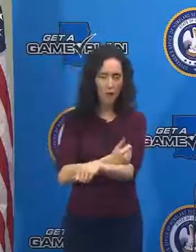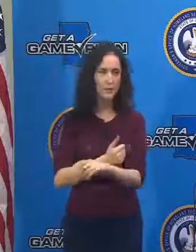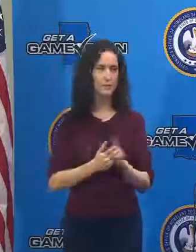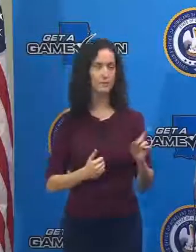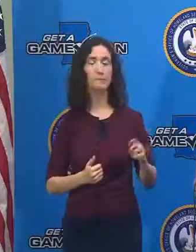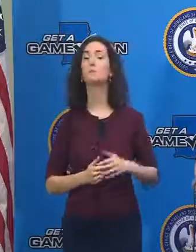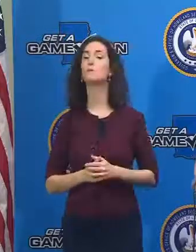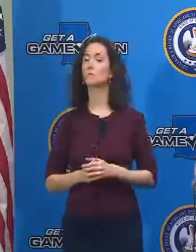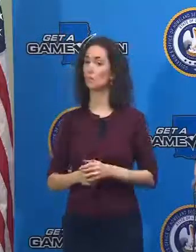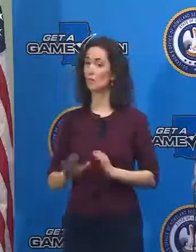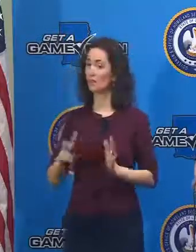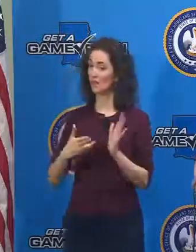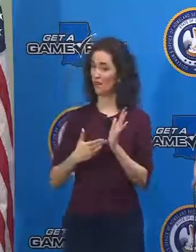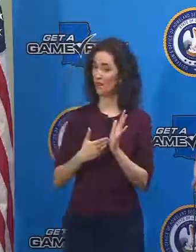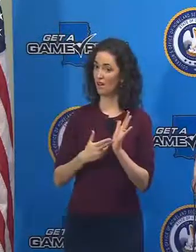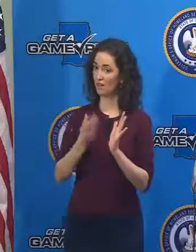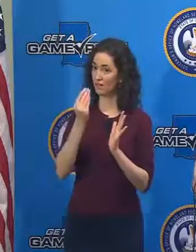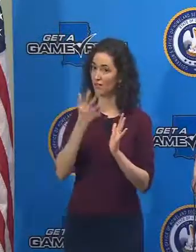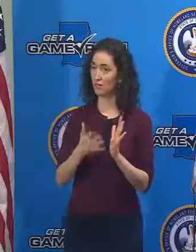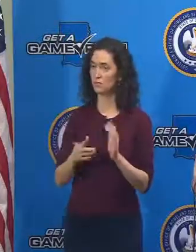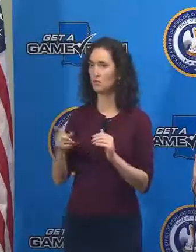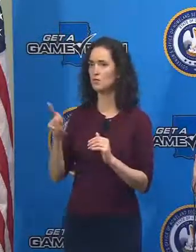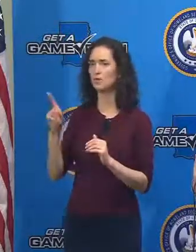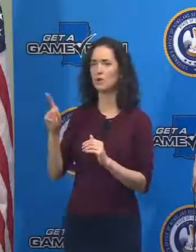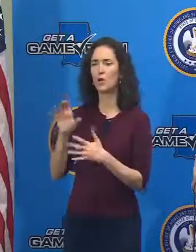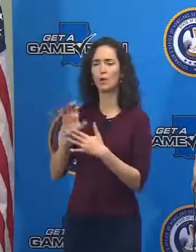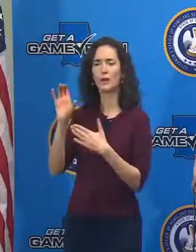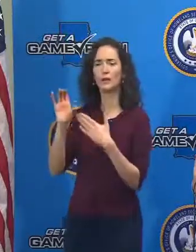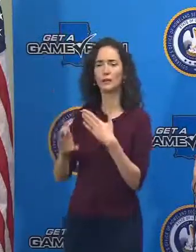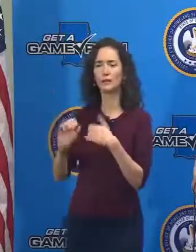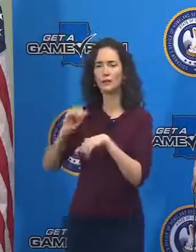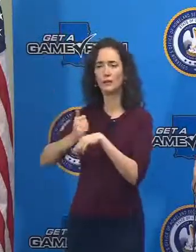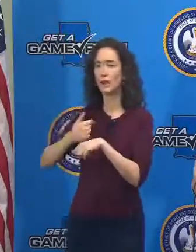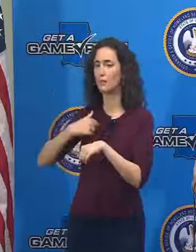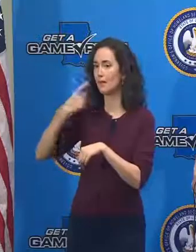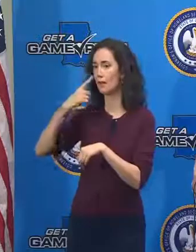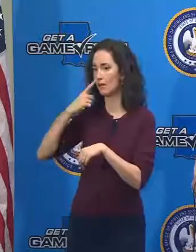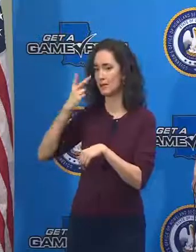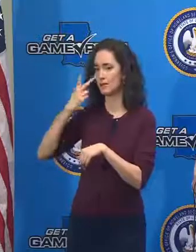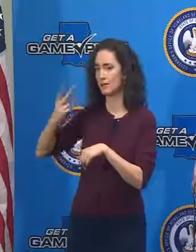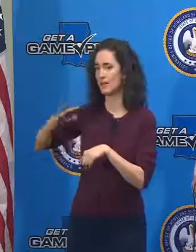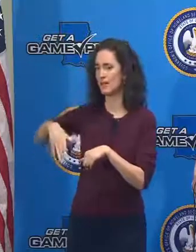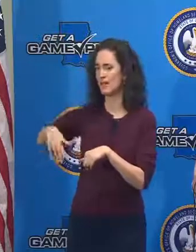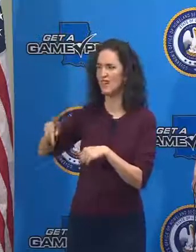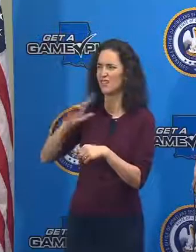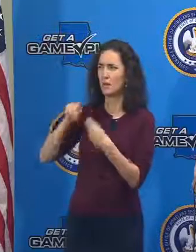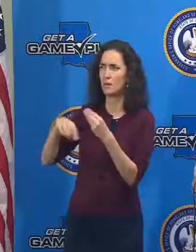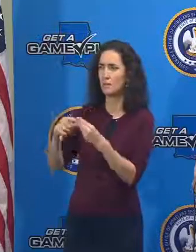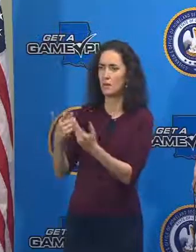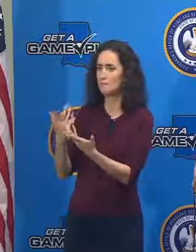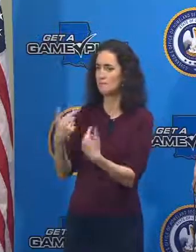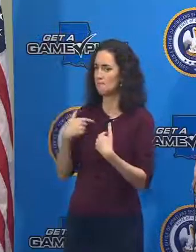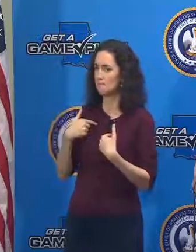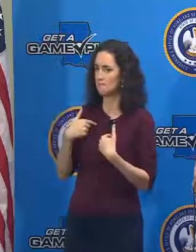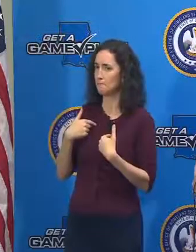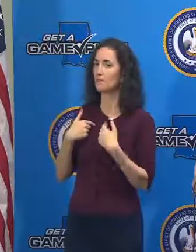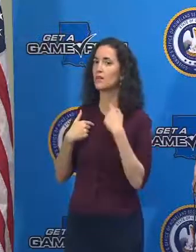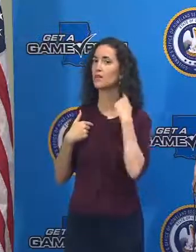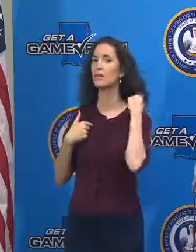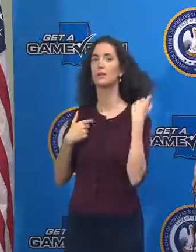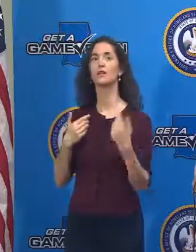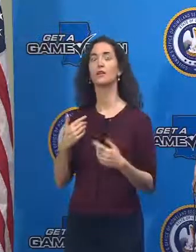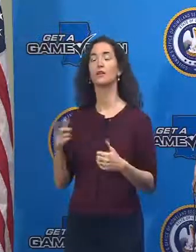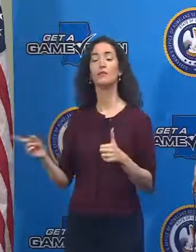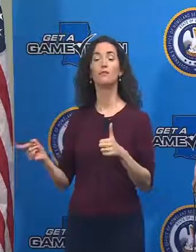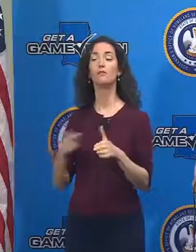frankly, I have to tell you, I haven't seen what specific criteria they are referencing. I know that at the